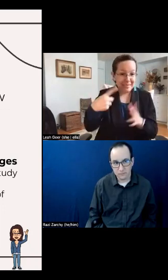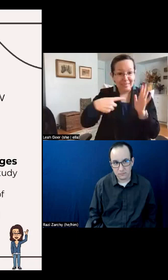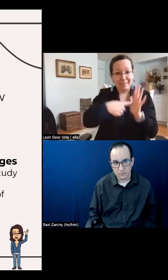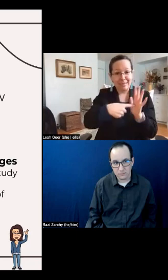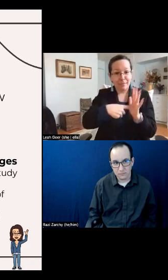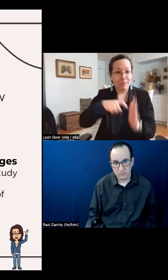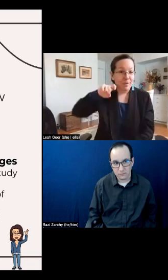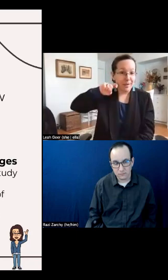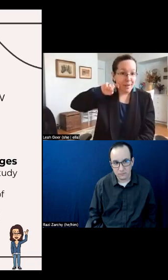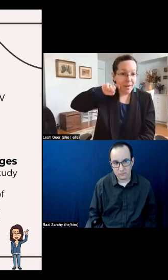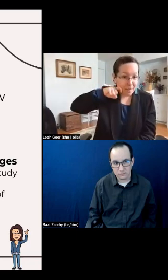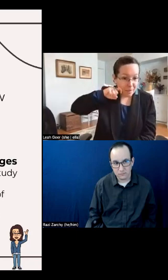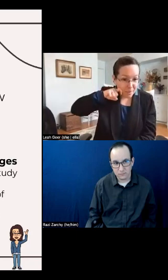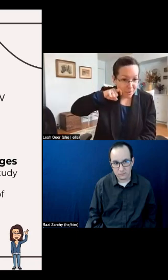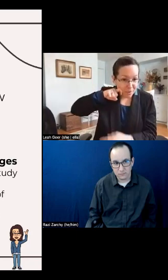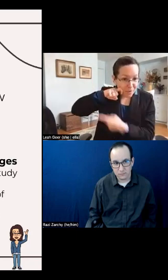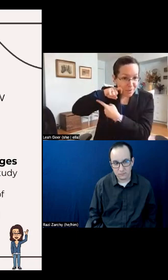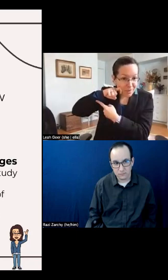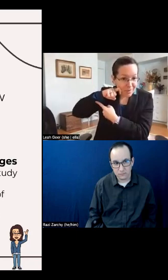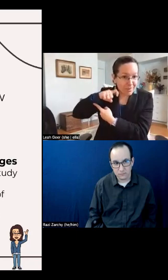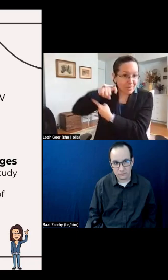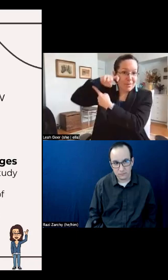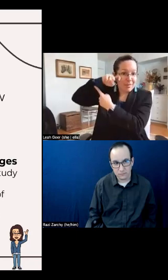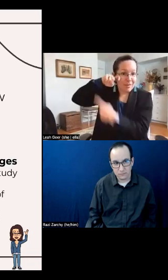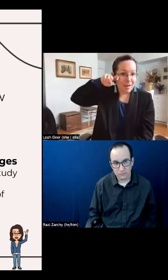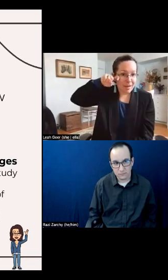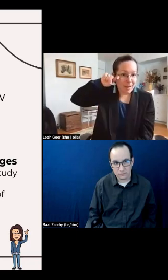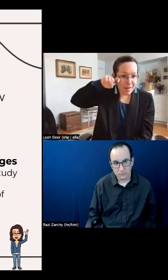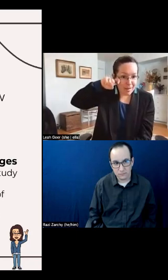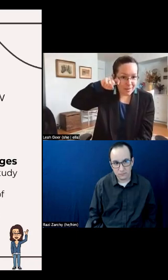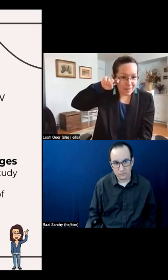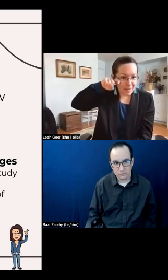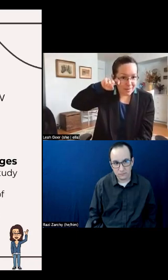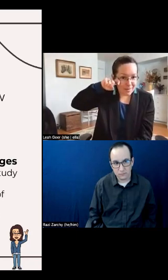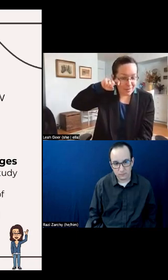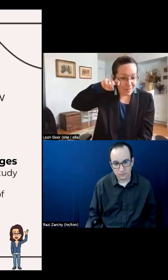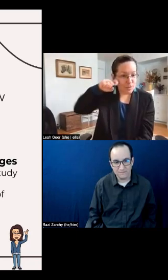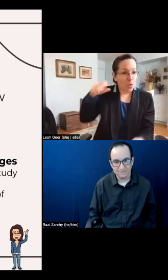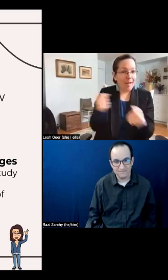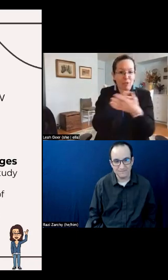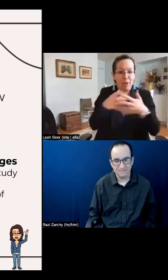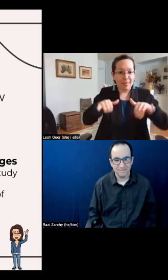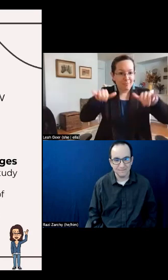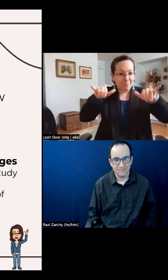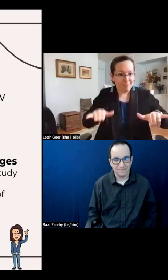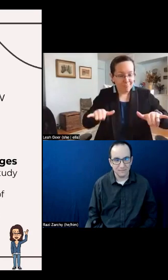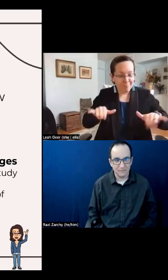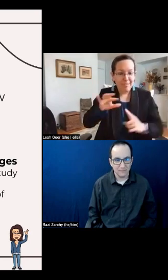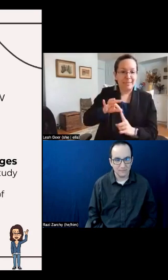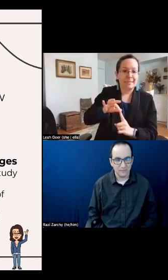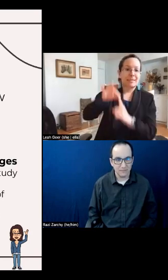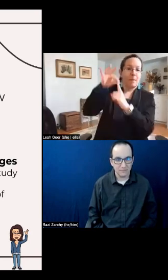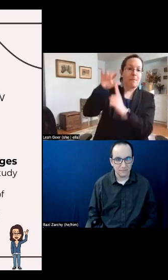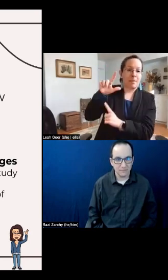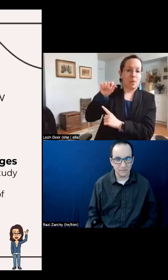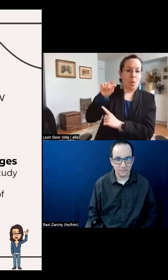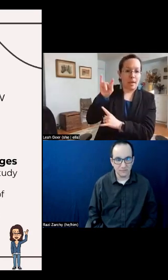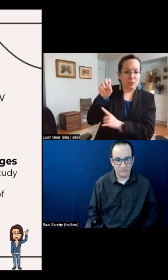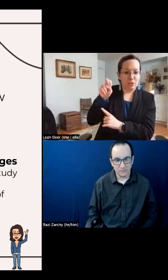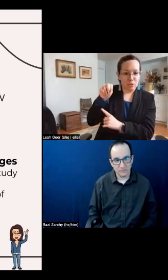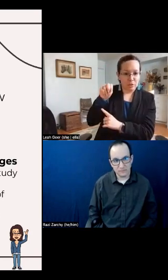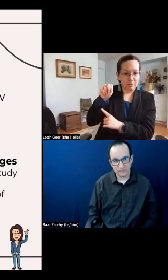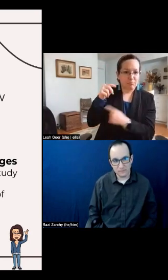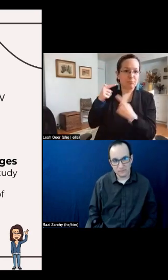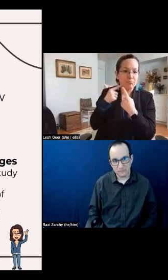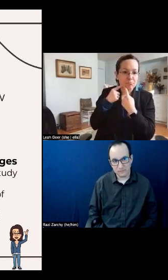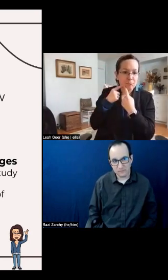sure that many of you have seen examples like apple and onion, right? Whereas everything is the